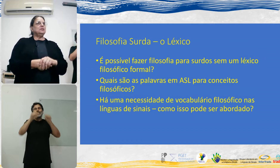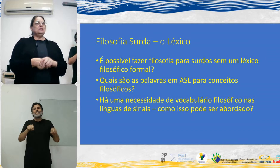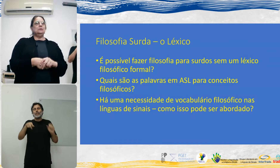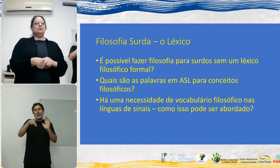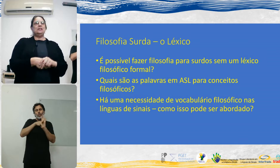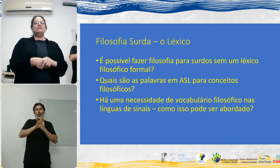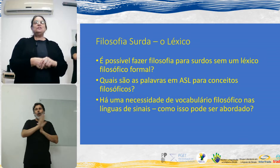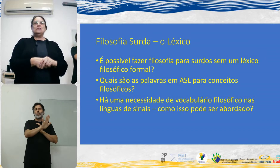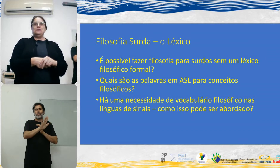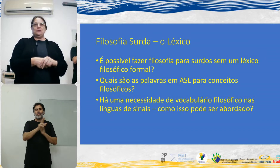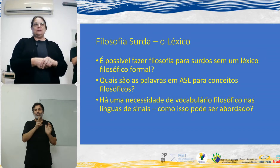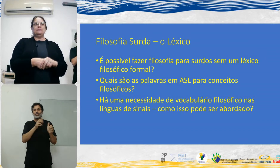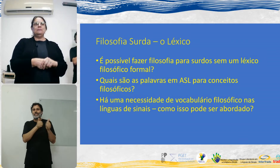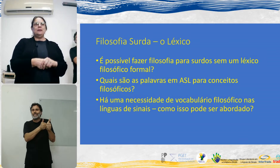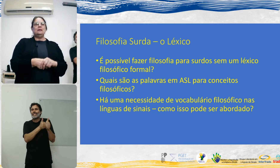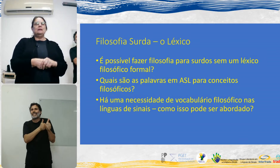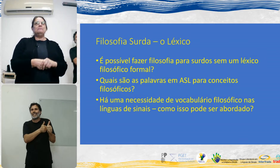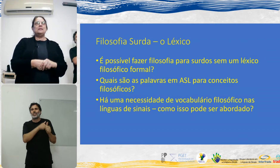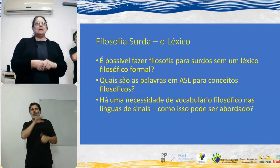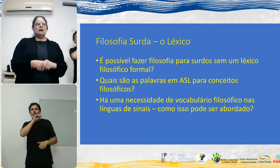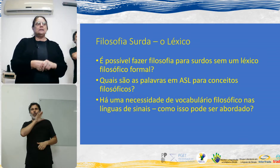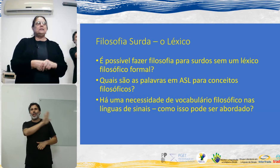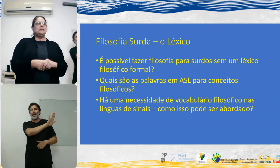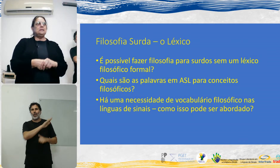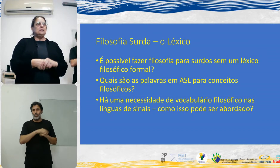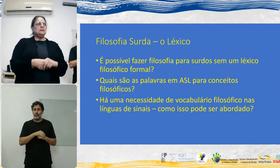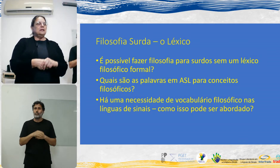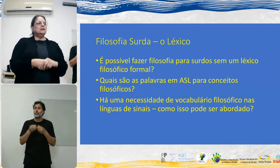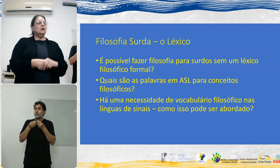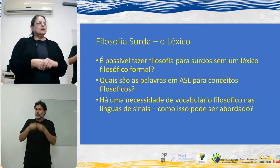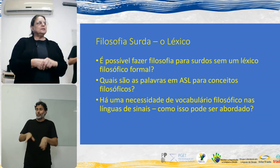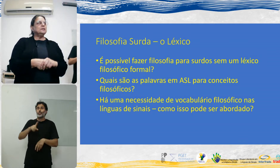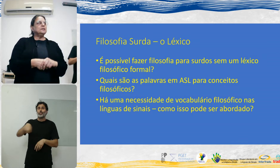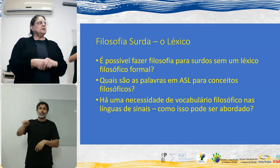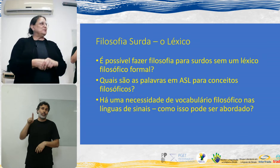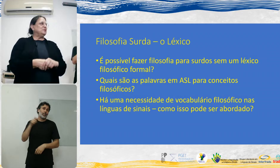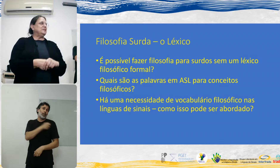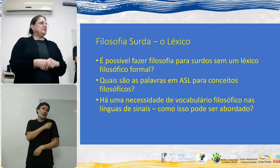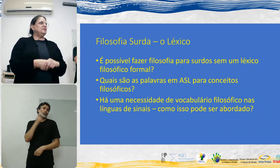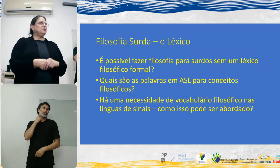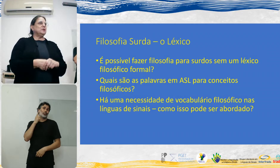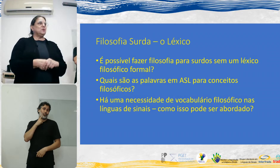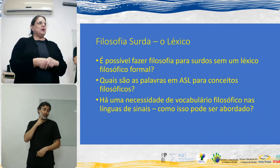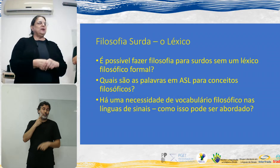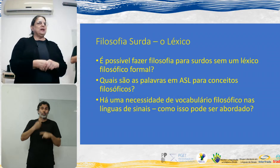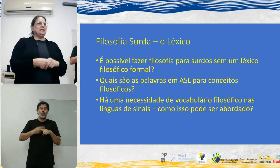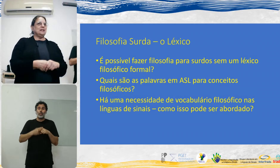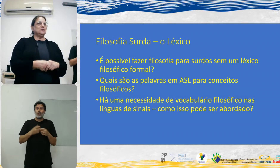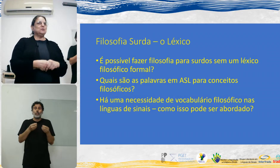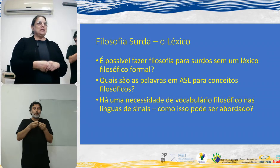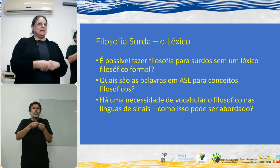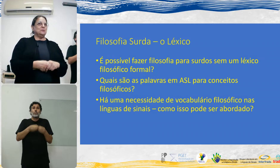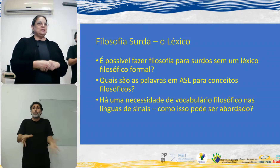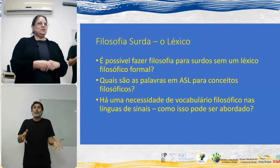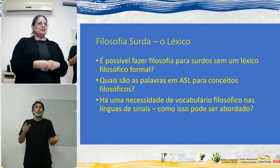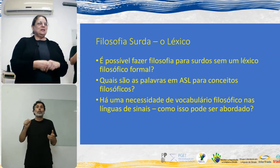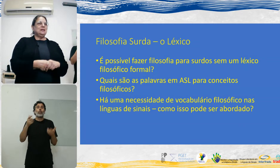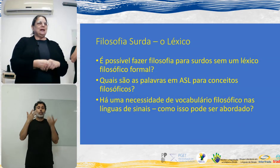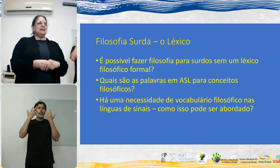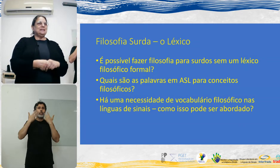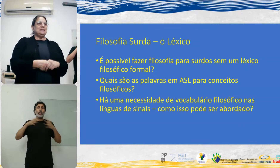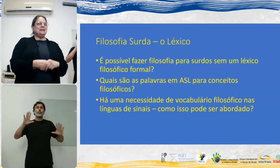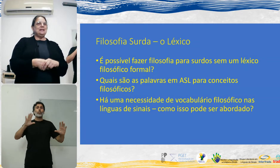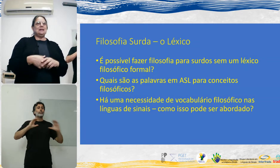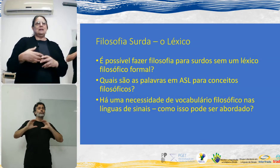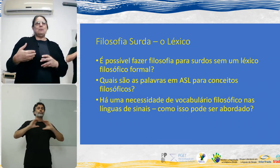harm to deaf children because they lost the opportunity to acquire a natural language,